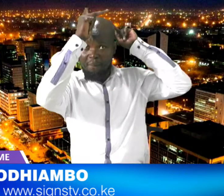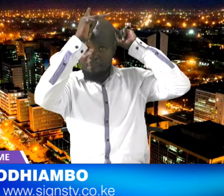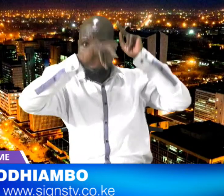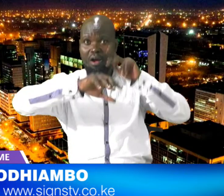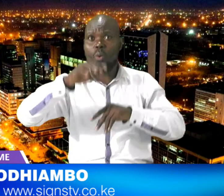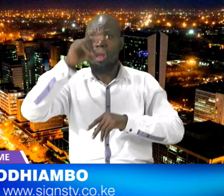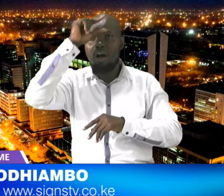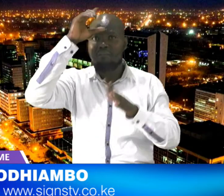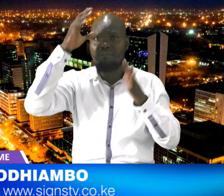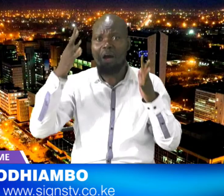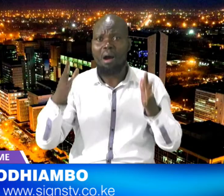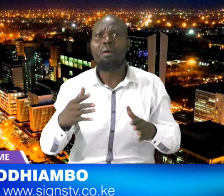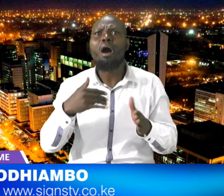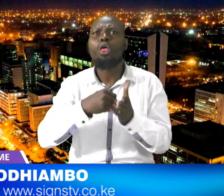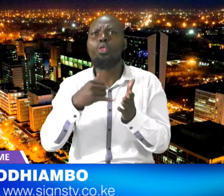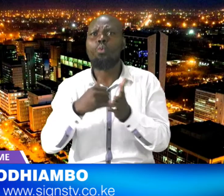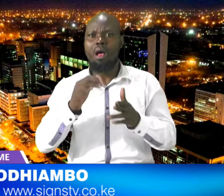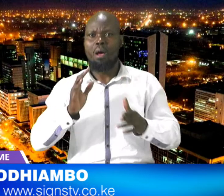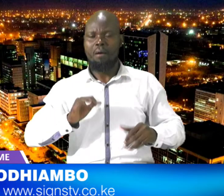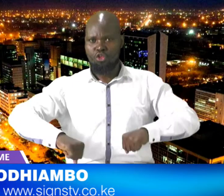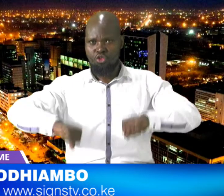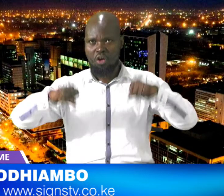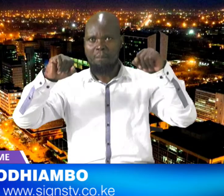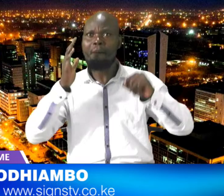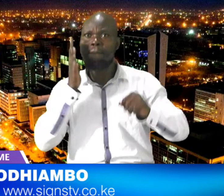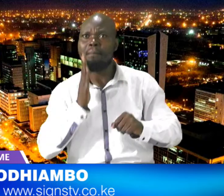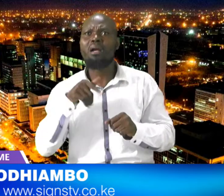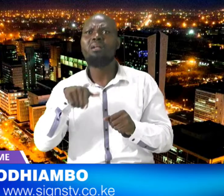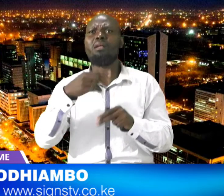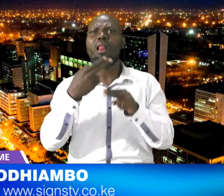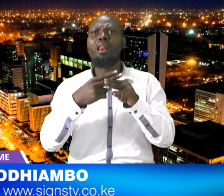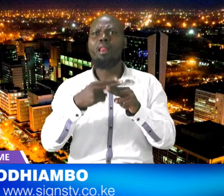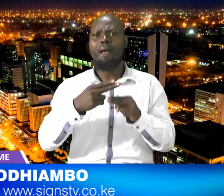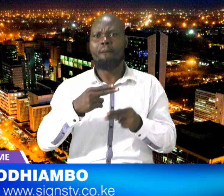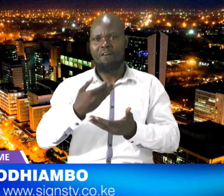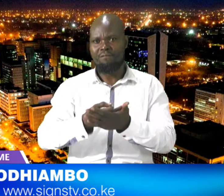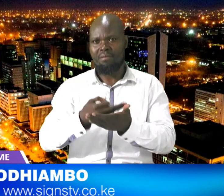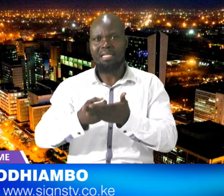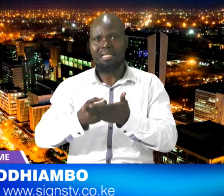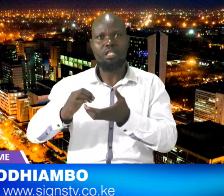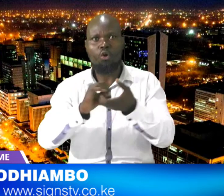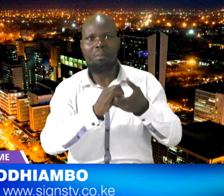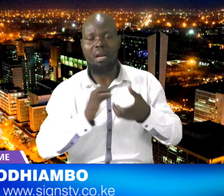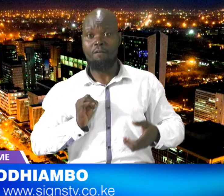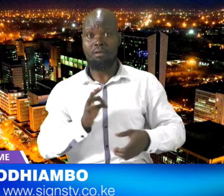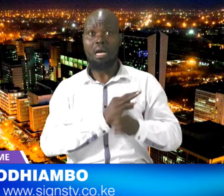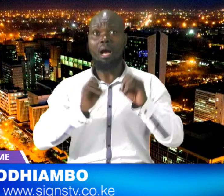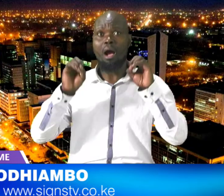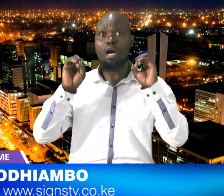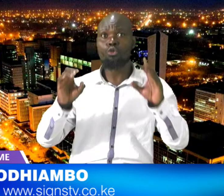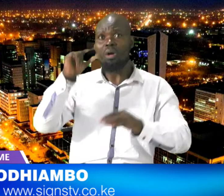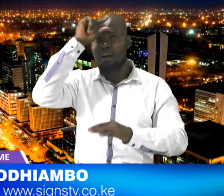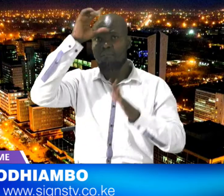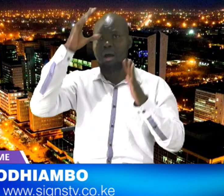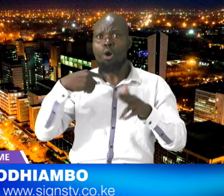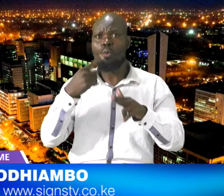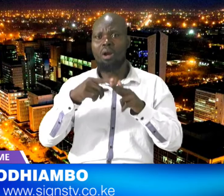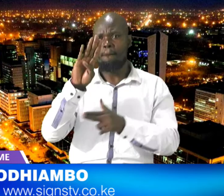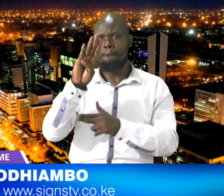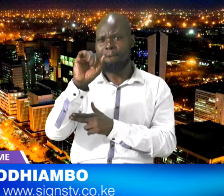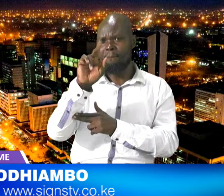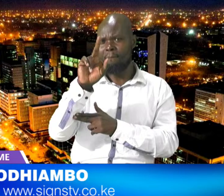On to other news. Kakamega County Governor and Chairman of the Finance Committee Council of